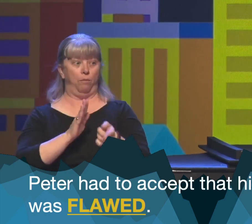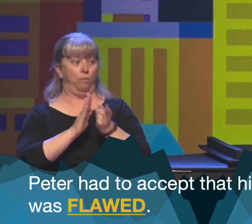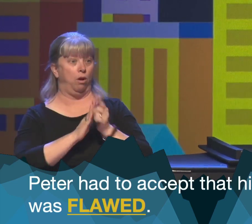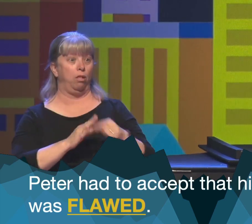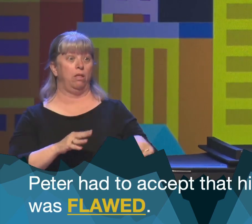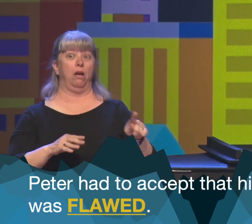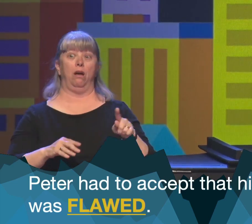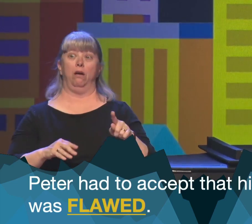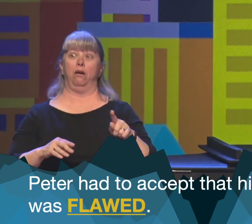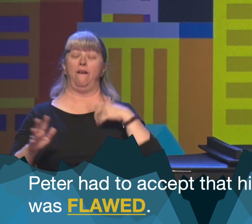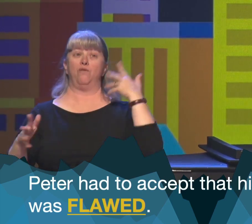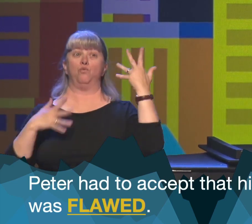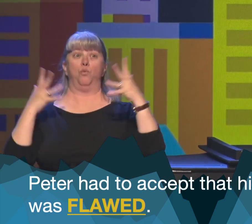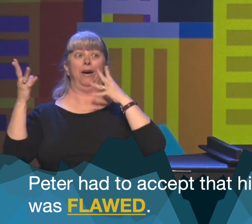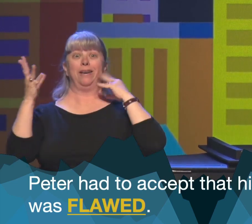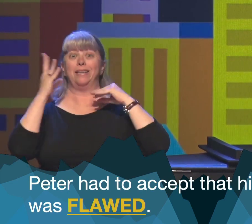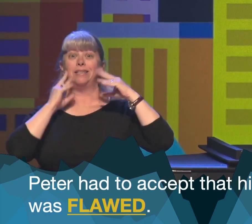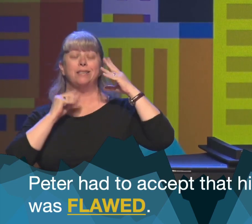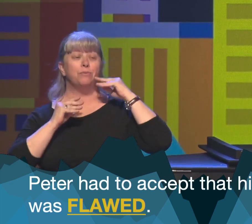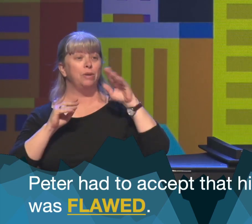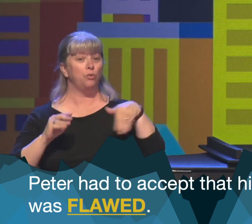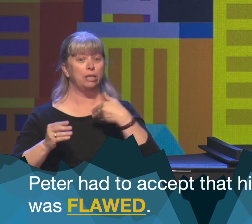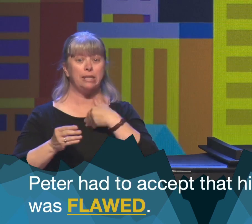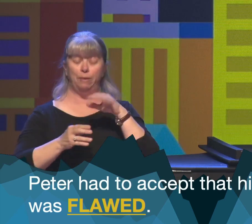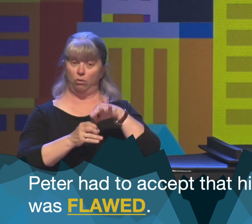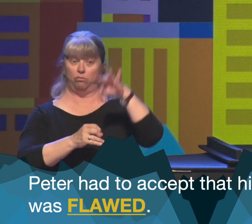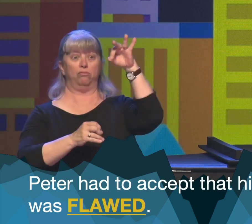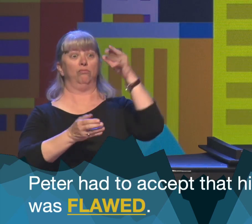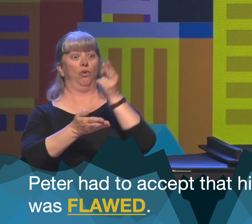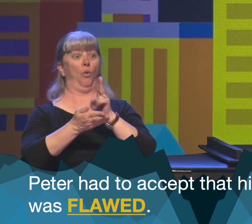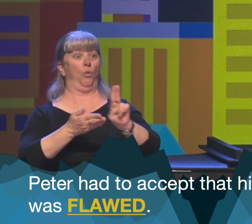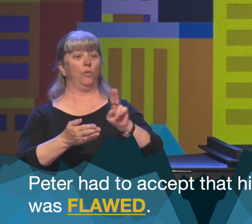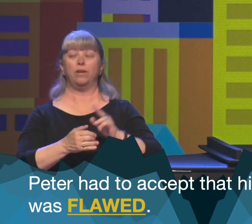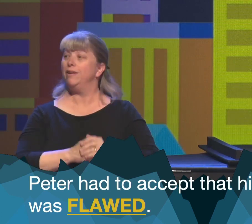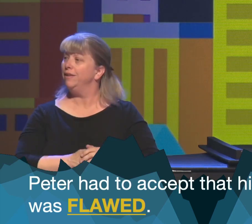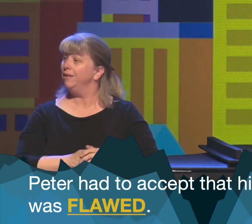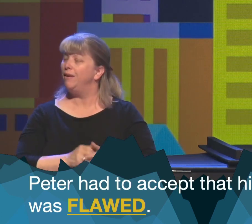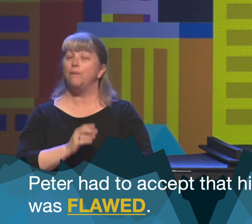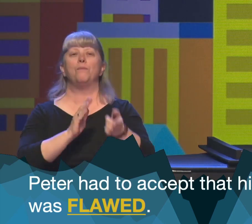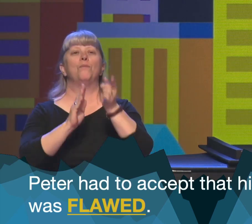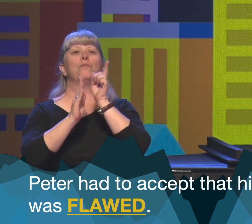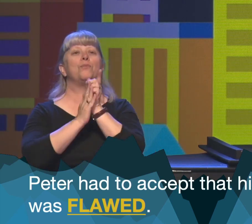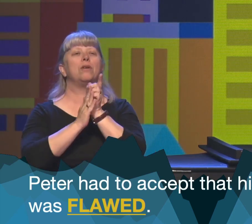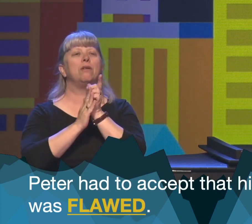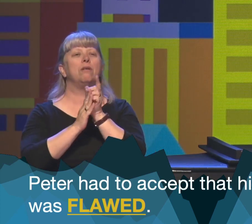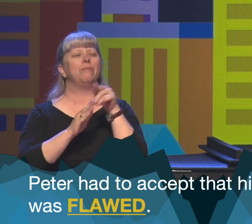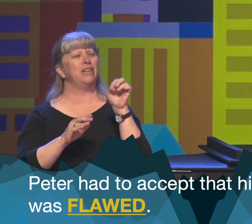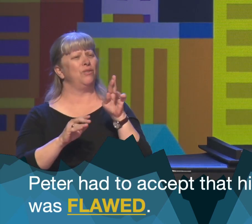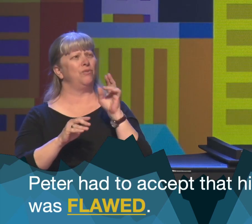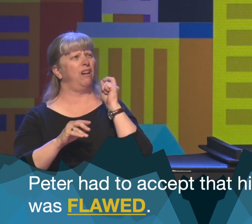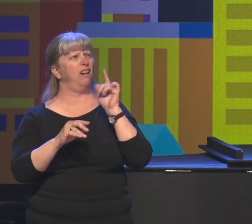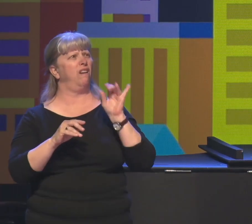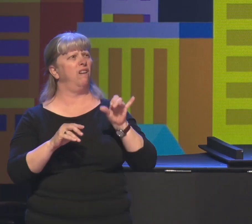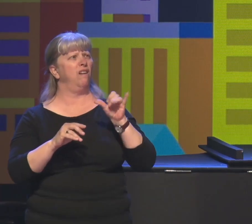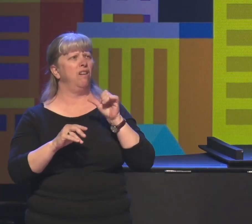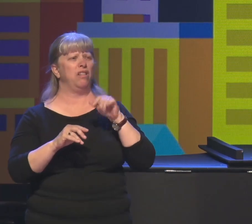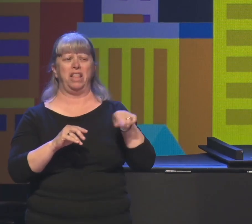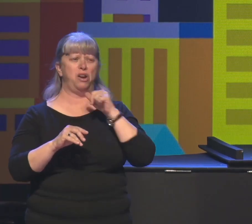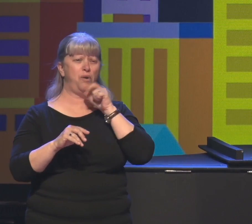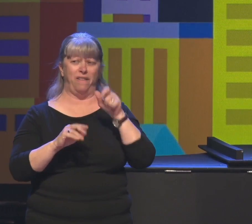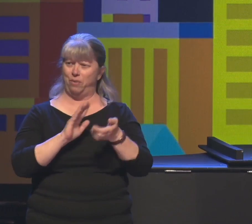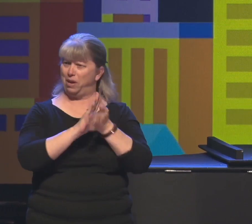have this really wild experience with the Holy Spirit. And there's this moment where Peter realizes, wait, they don't have to become